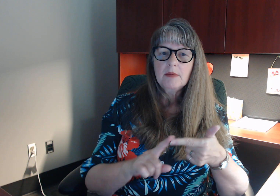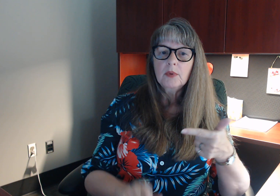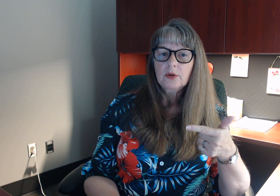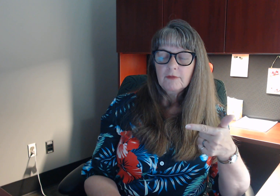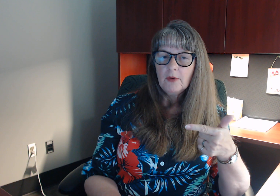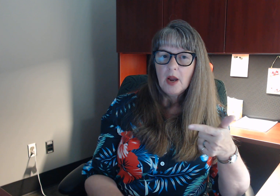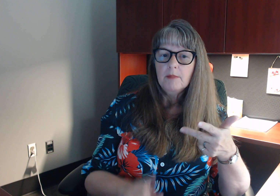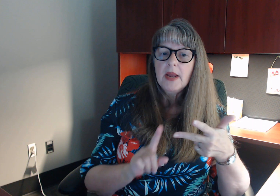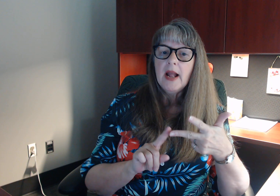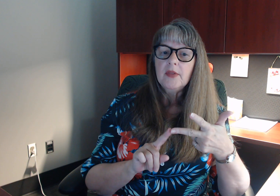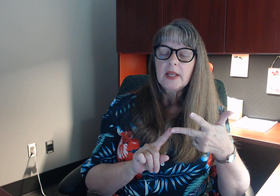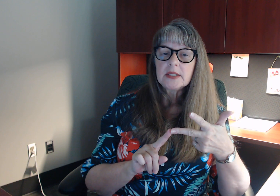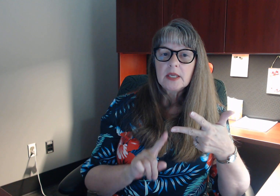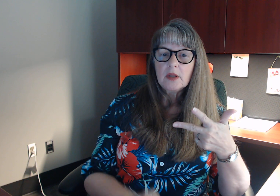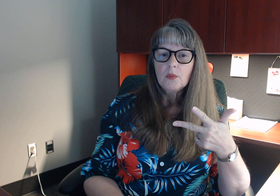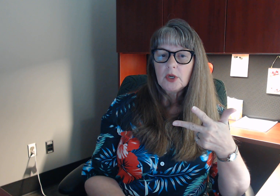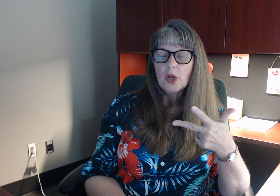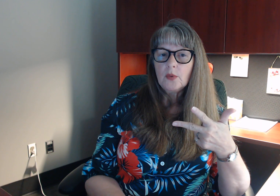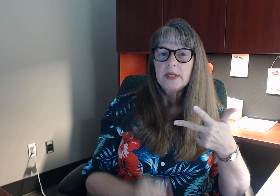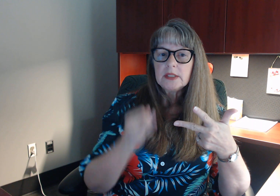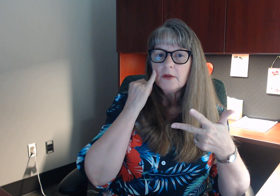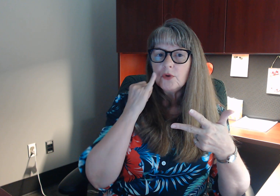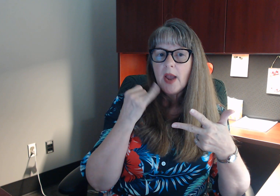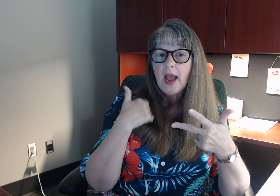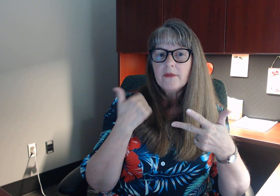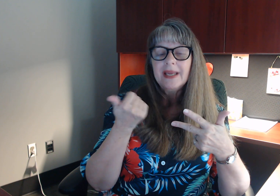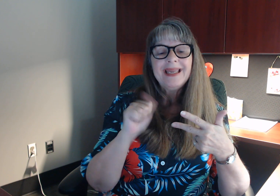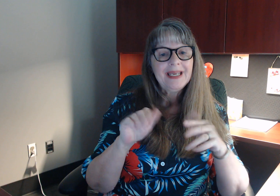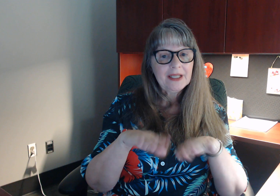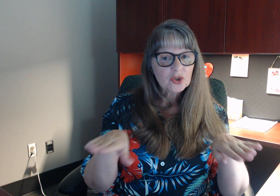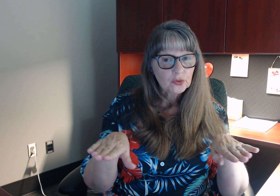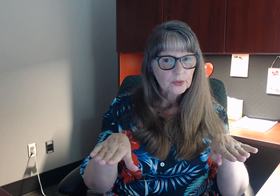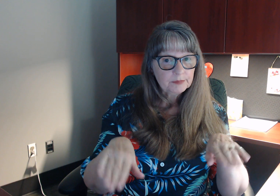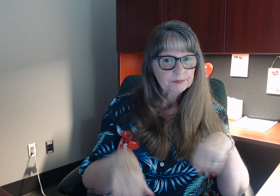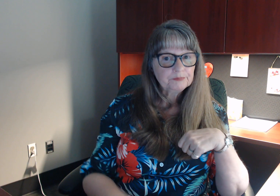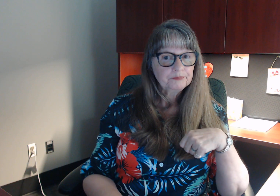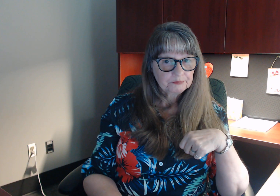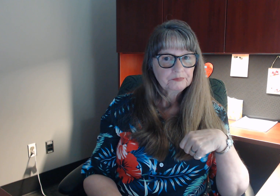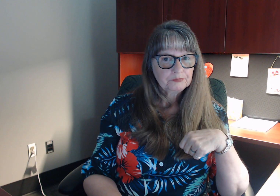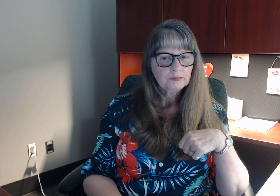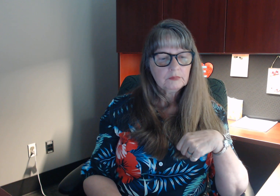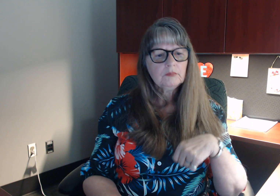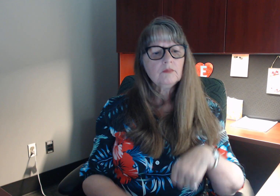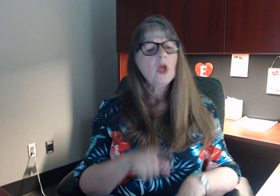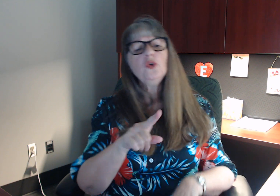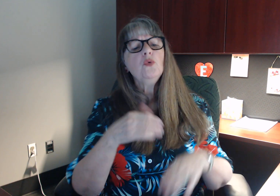you're from, and the next thing they want to know is if you have any children. You have